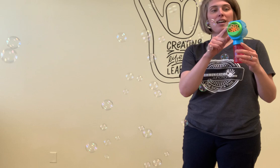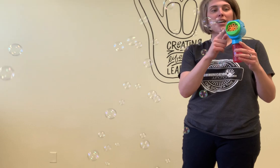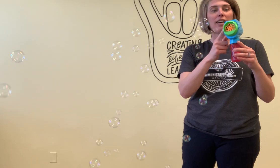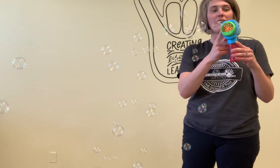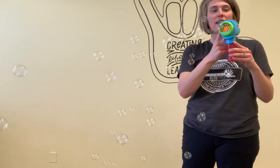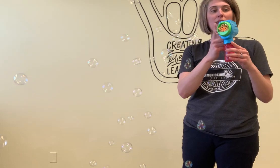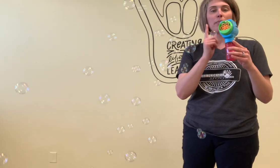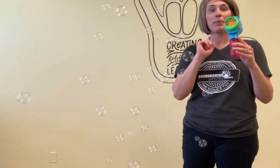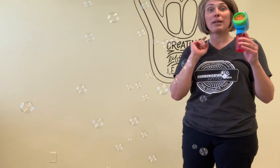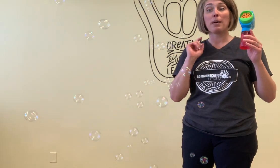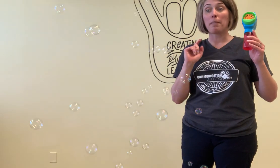pop,